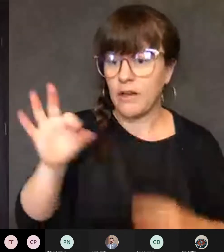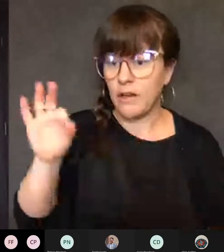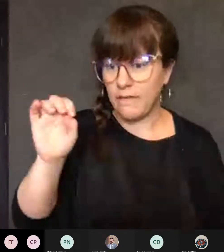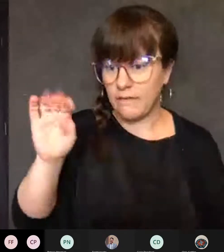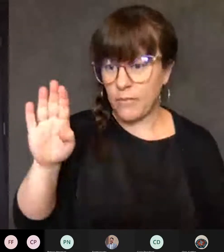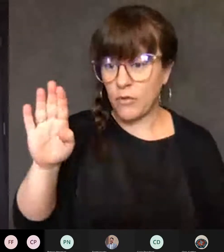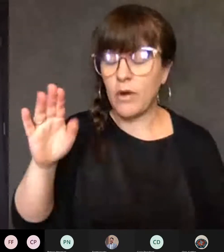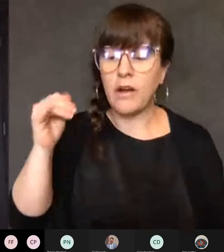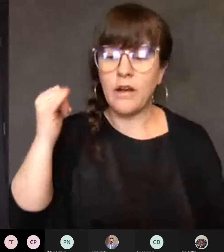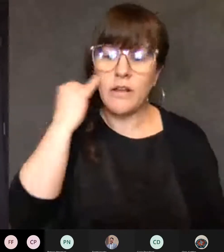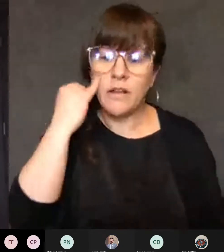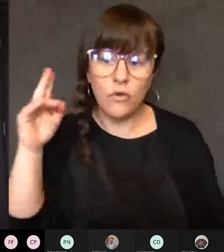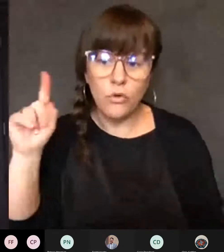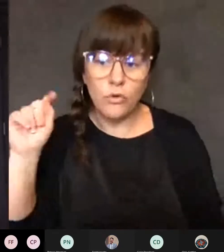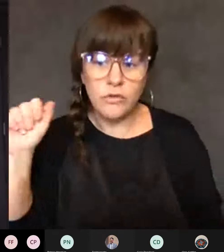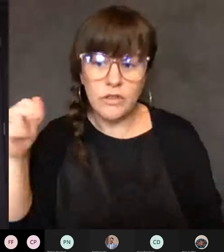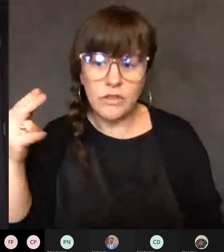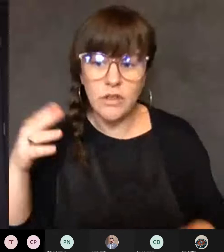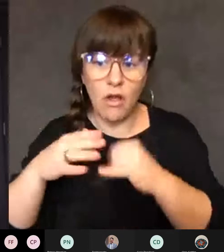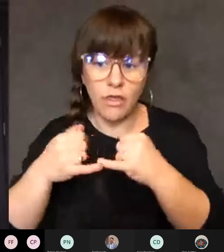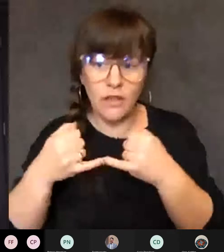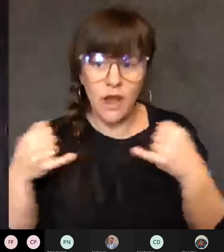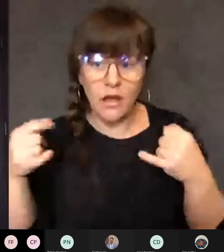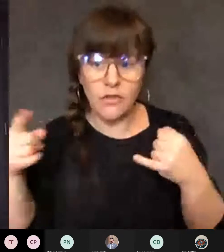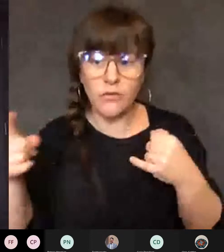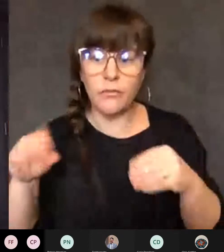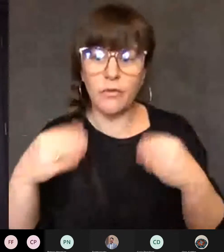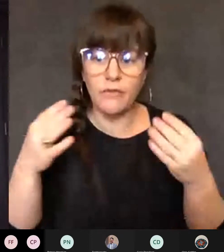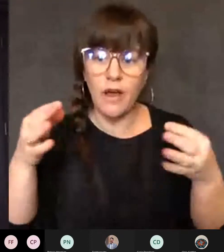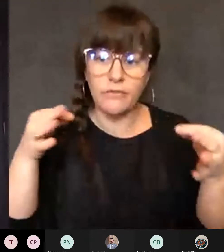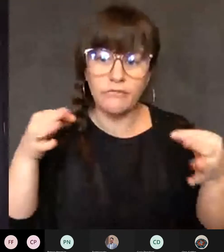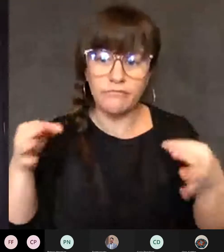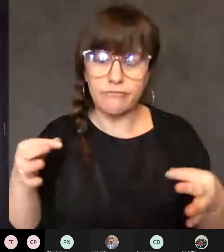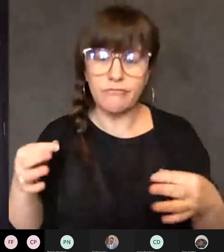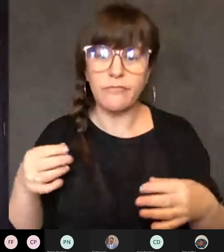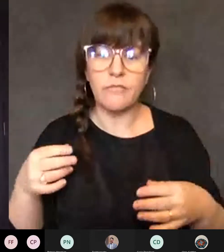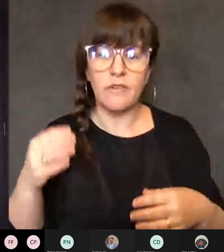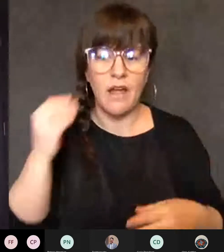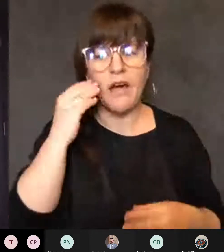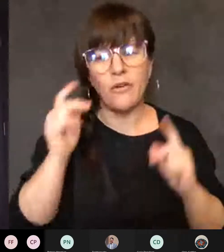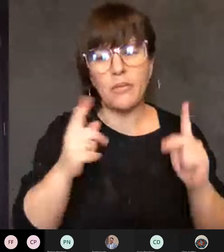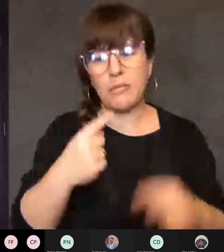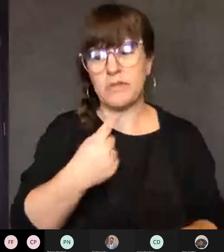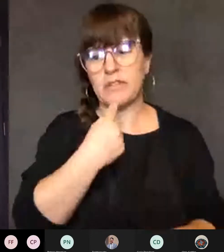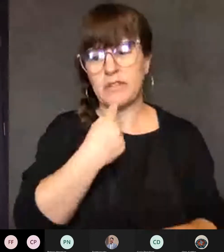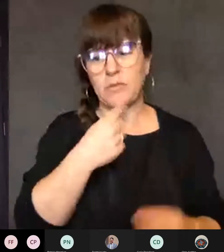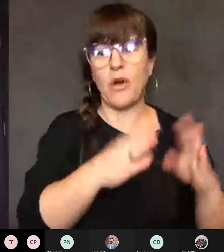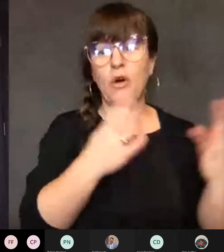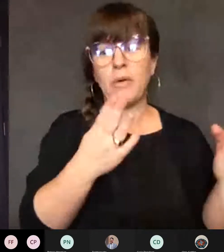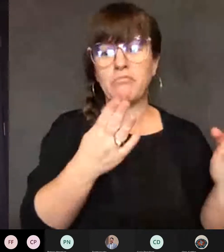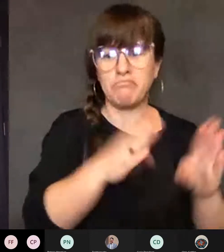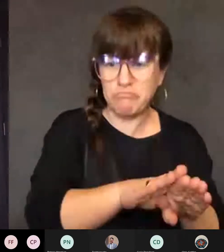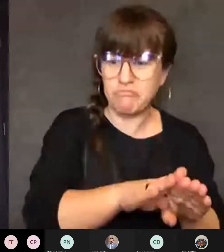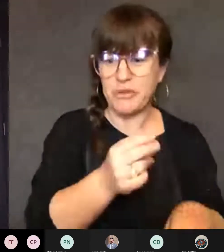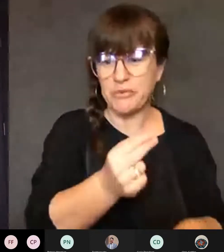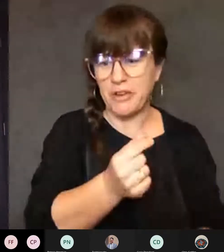that's going to look like. I know people were disappointed when we opened it up and then closed it right down, pretty much. That